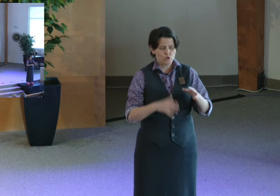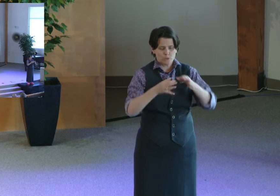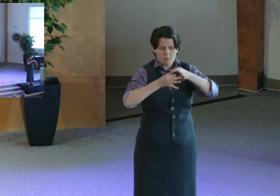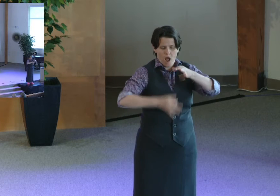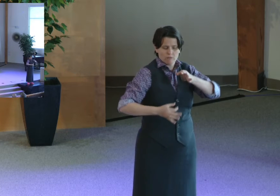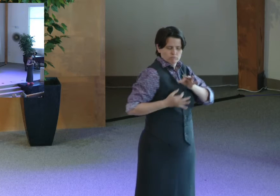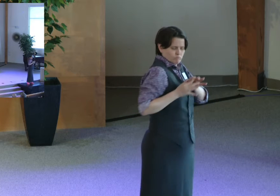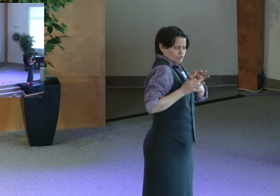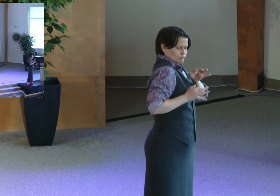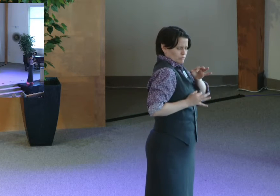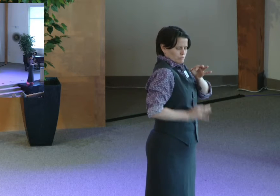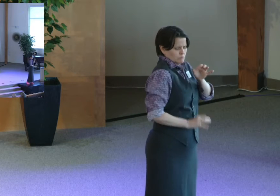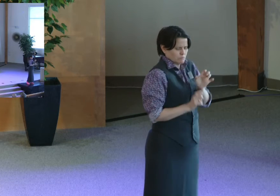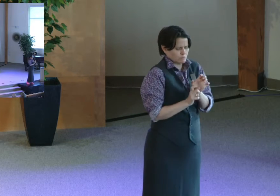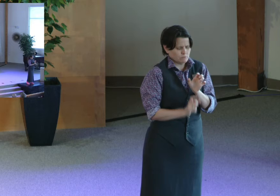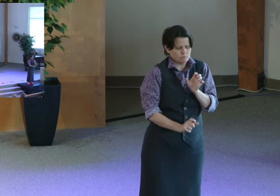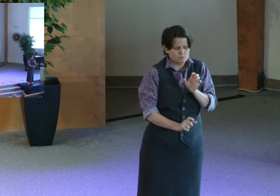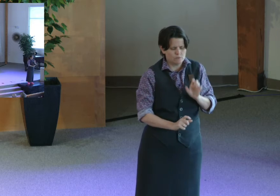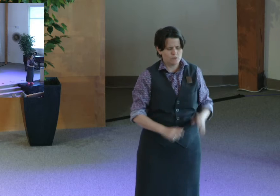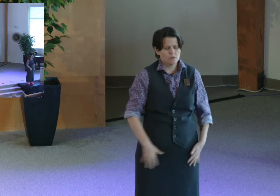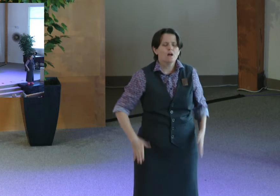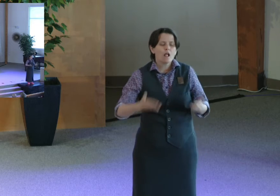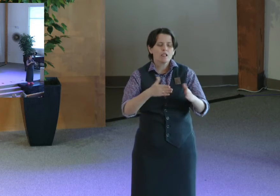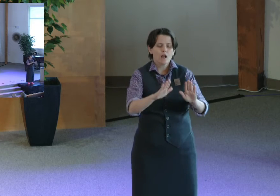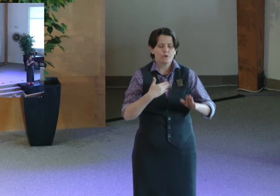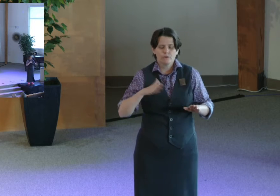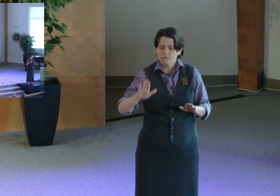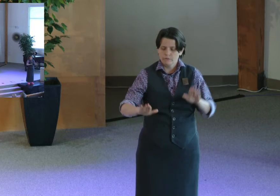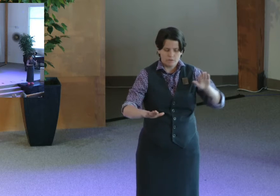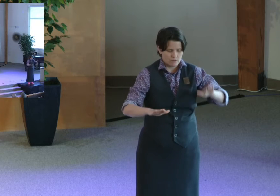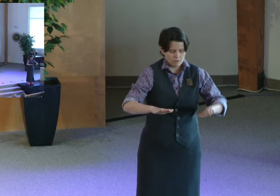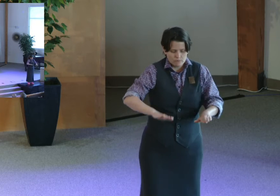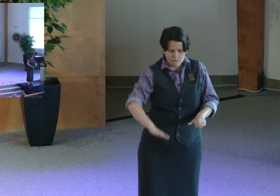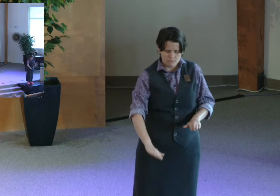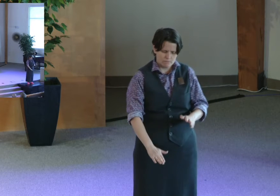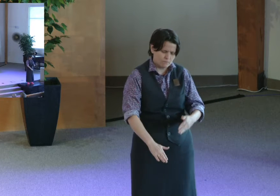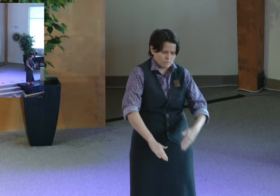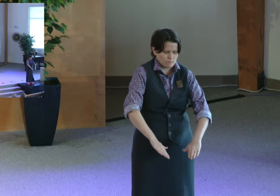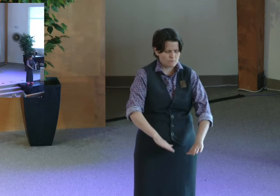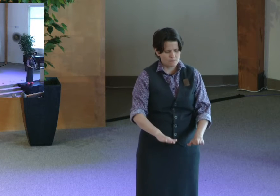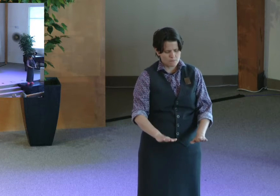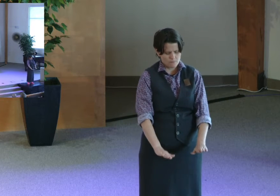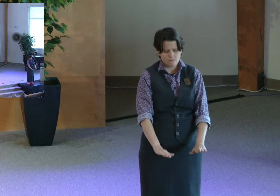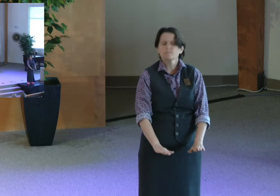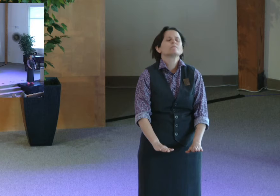feet planted on Mother Earth. And feel the